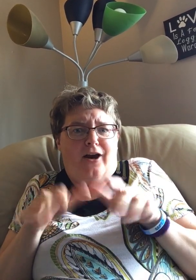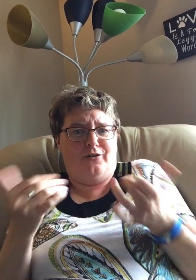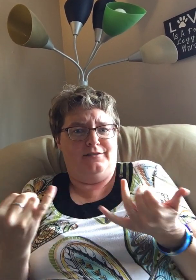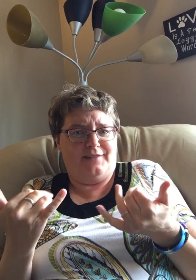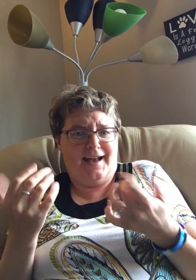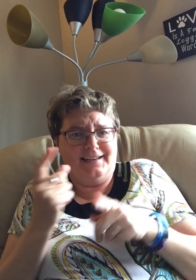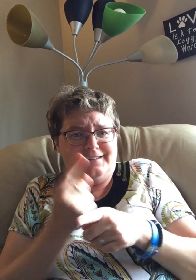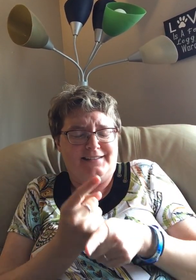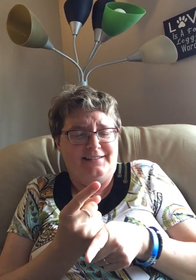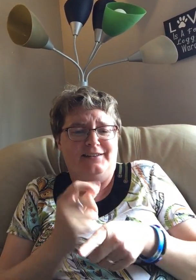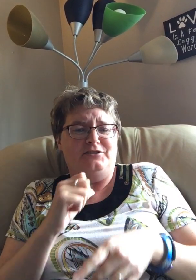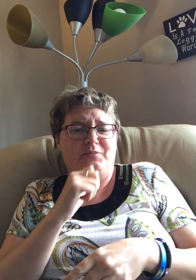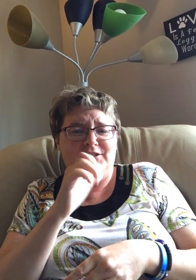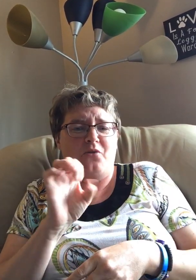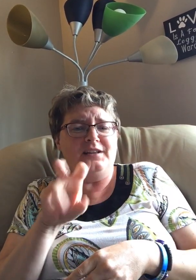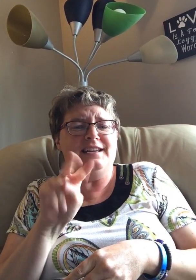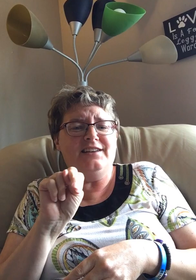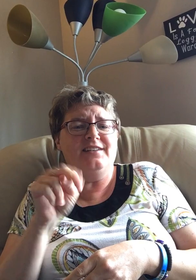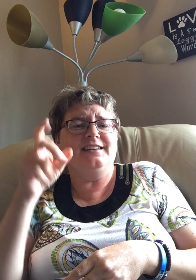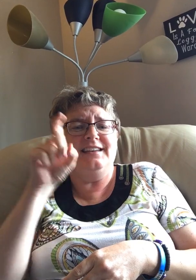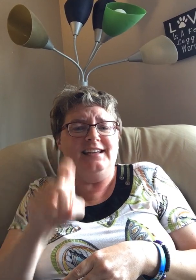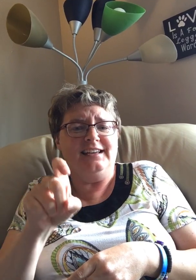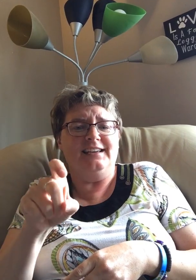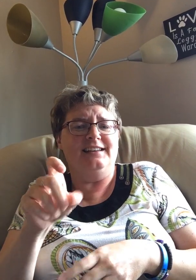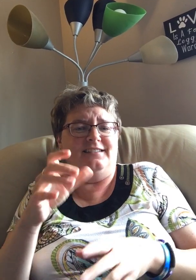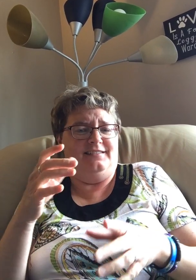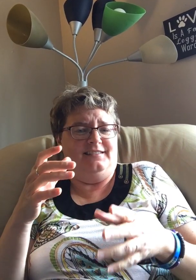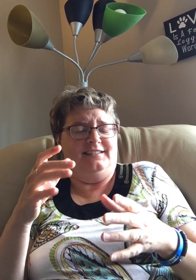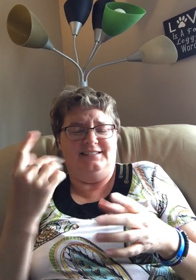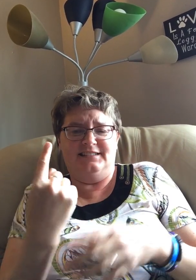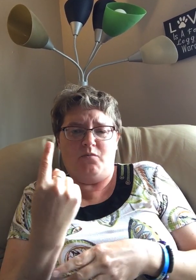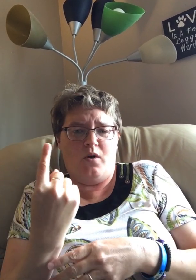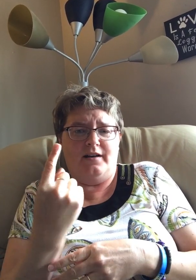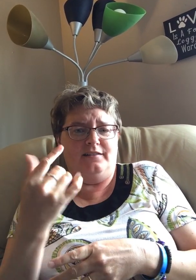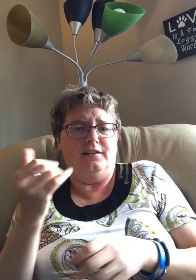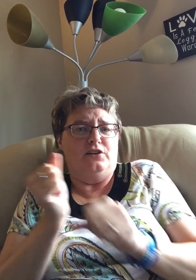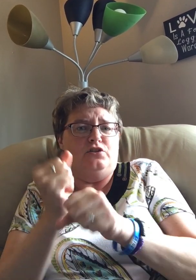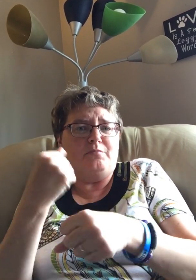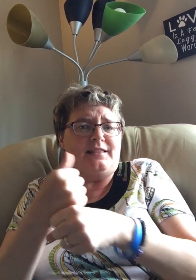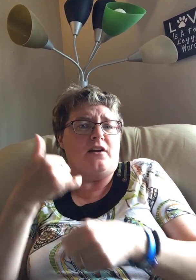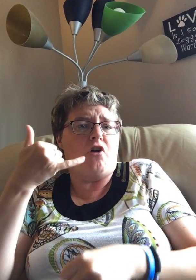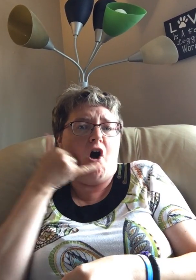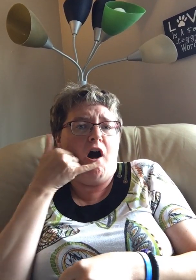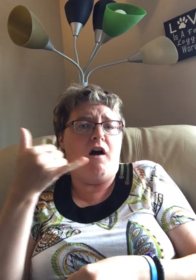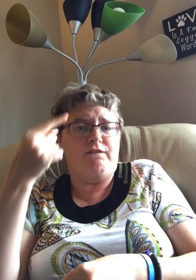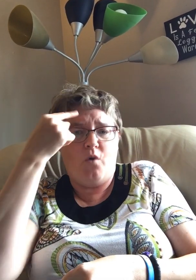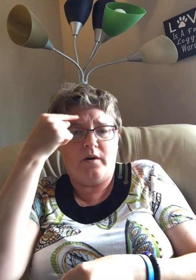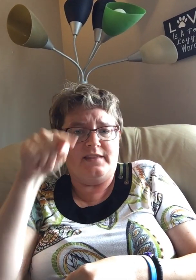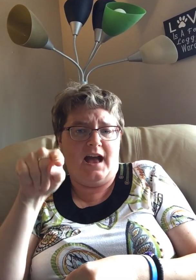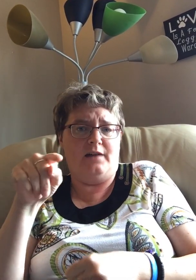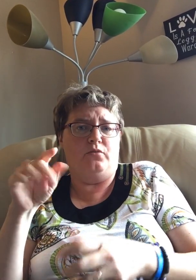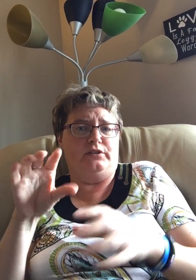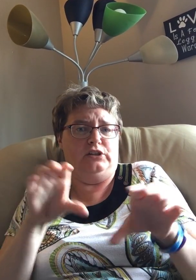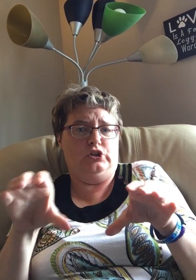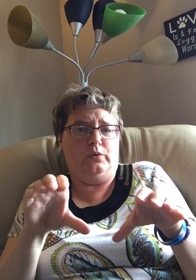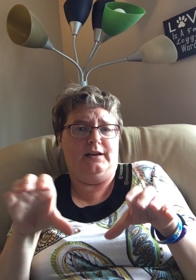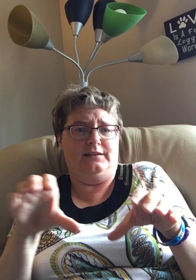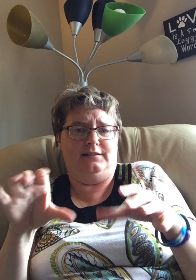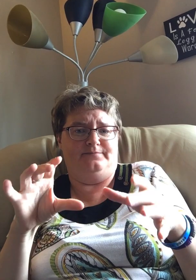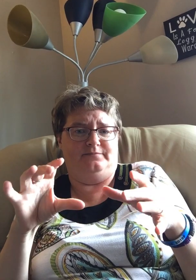now, right? So we don't even need someone to make that call for them or to do it